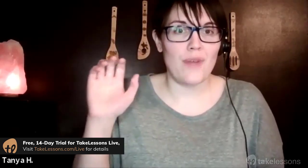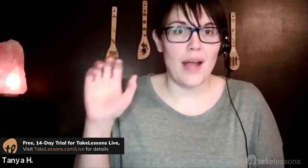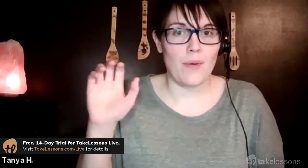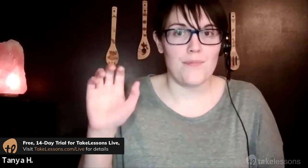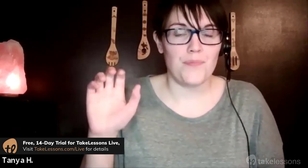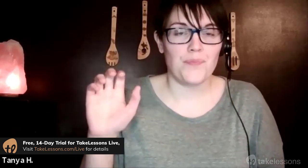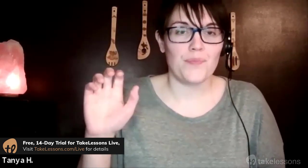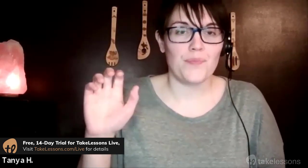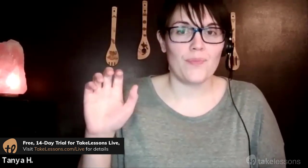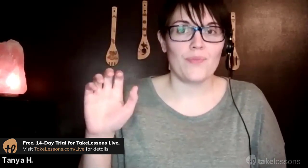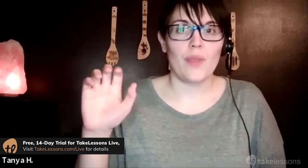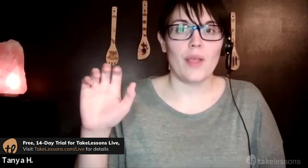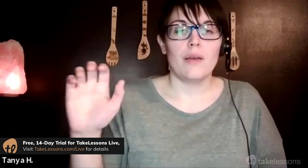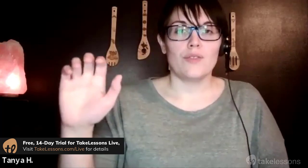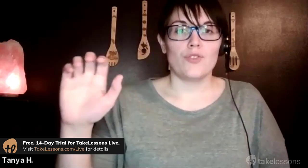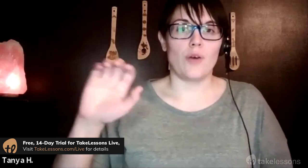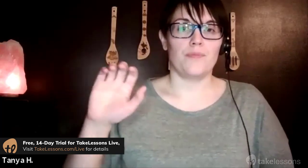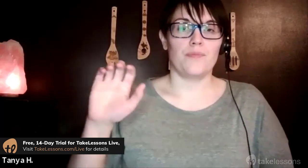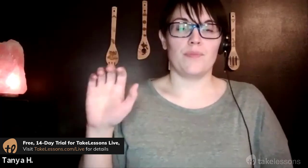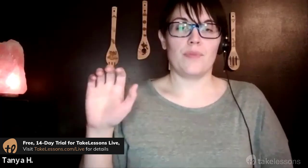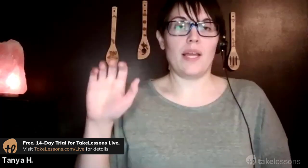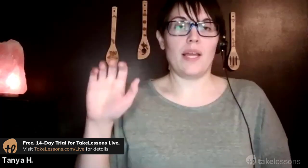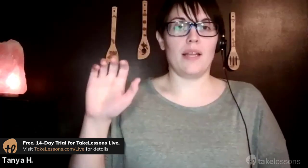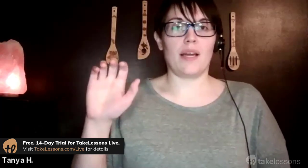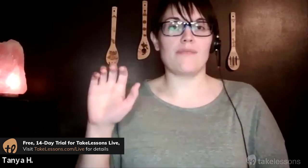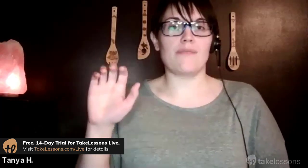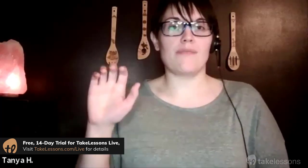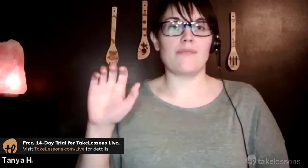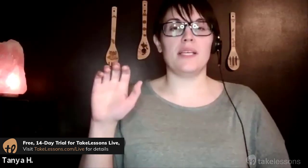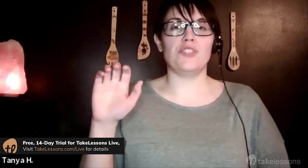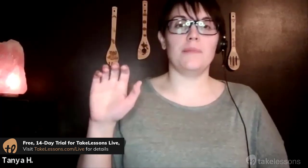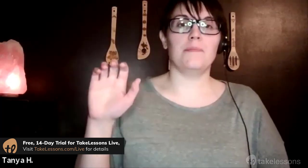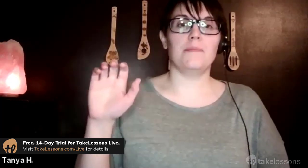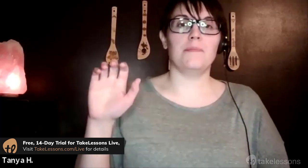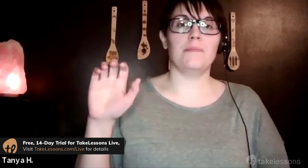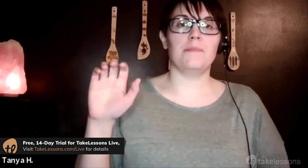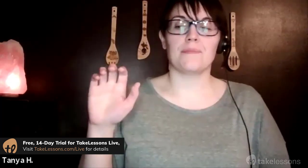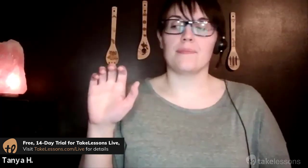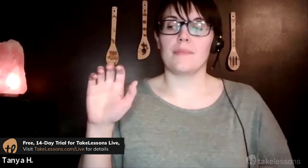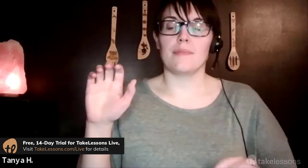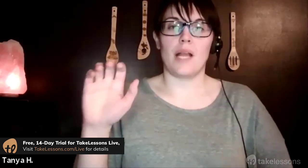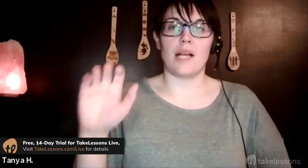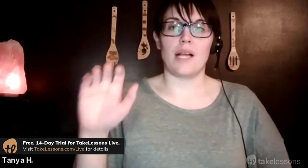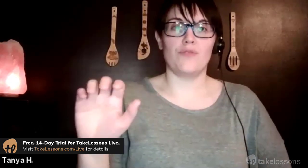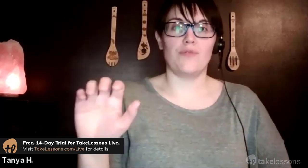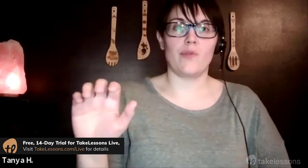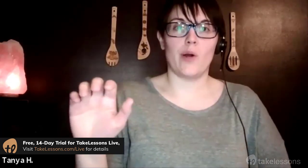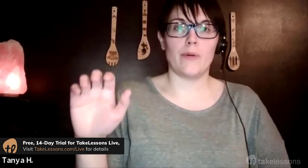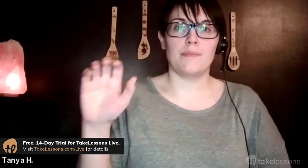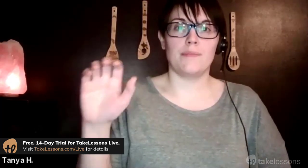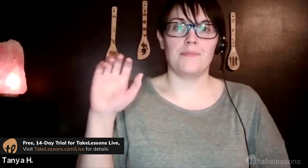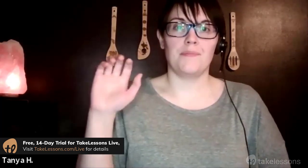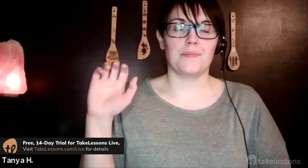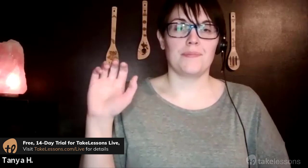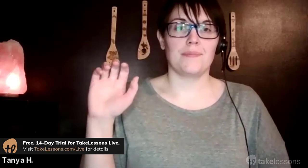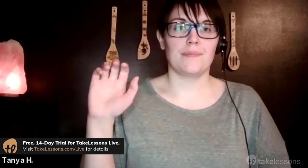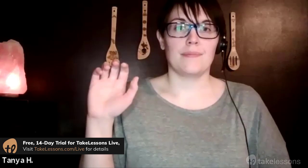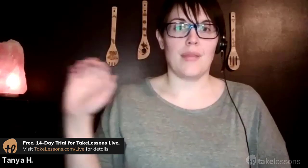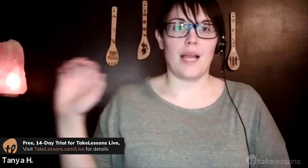with. So get it in a comfortable position, not too far forward, not to